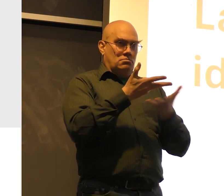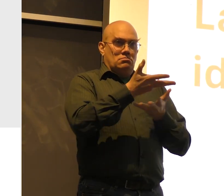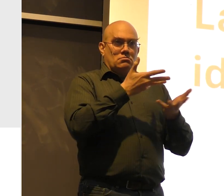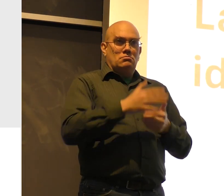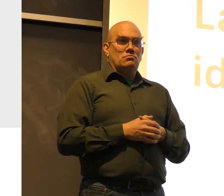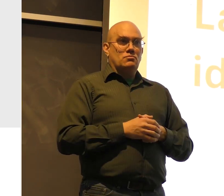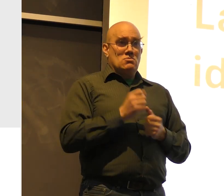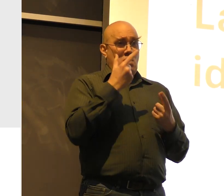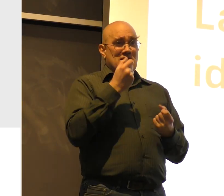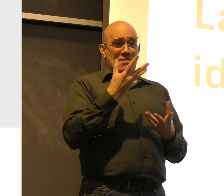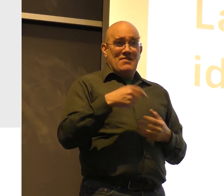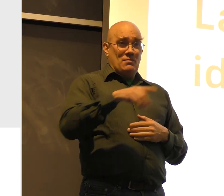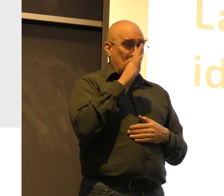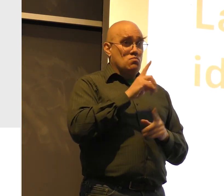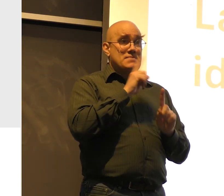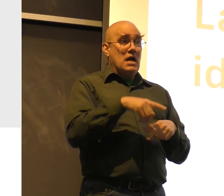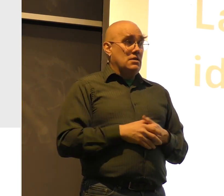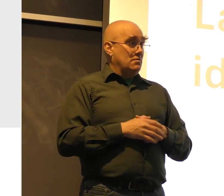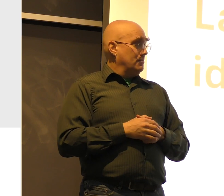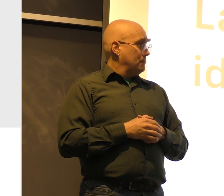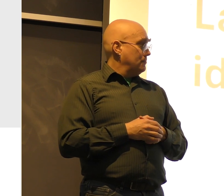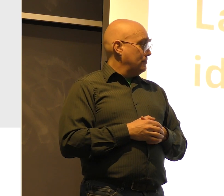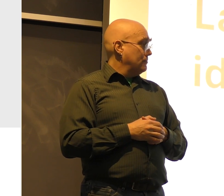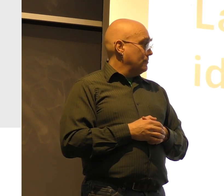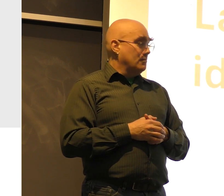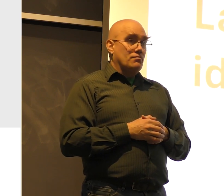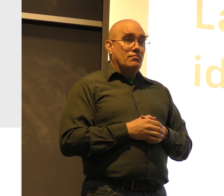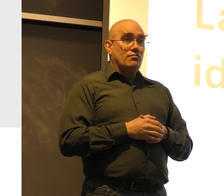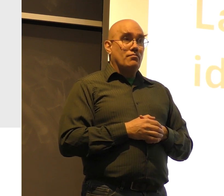And comment on their posts, have those interactions. You'll surprise how many of those people will respond.